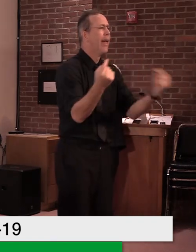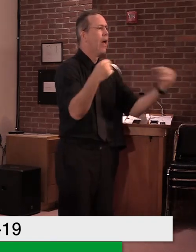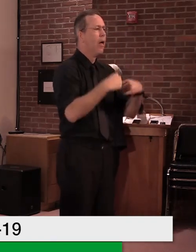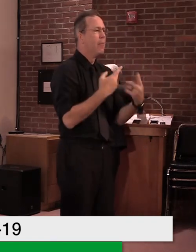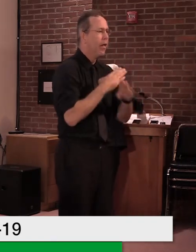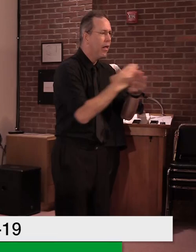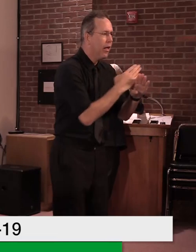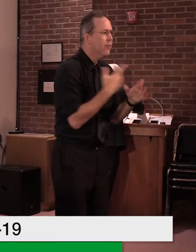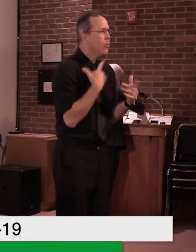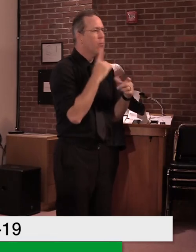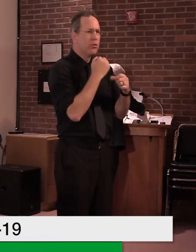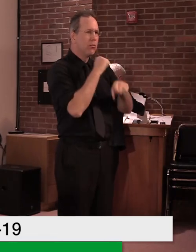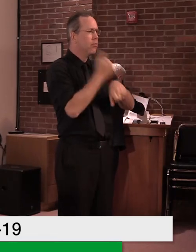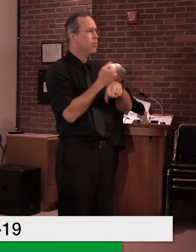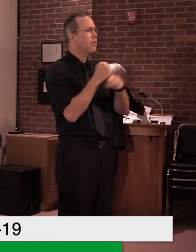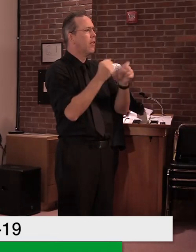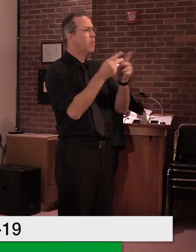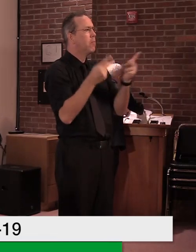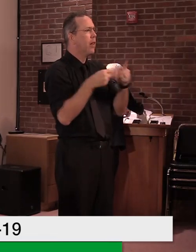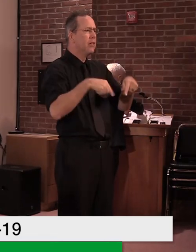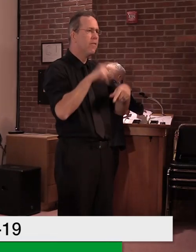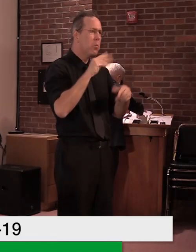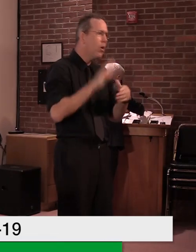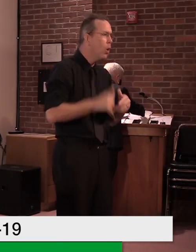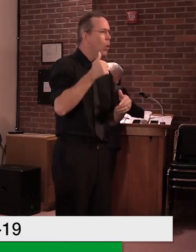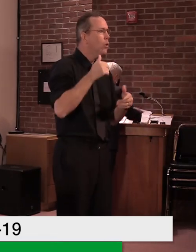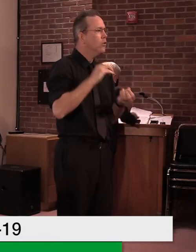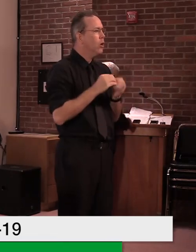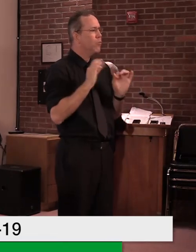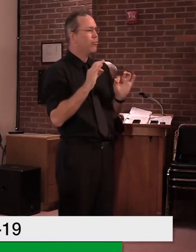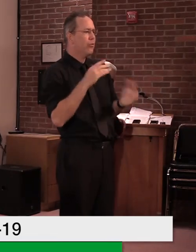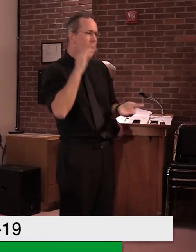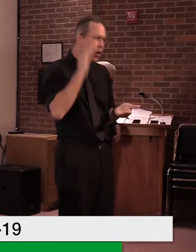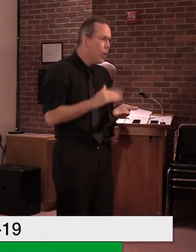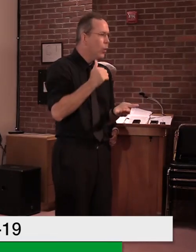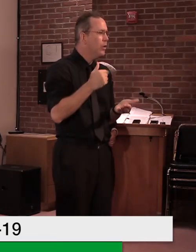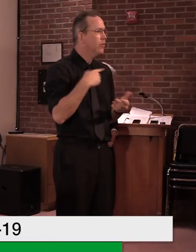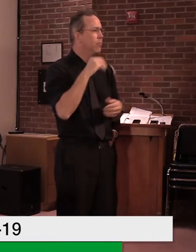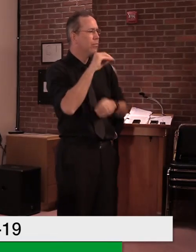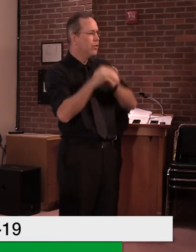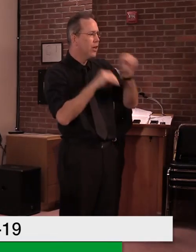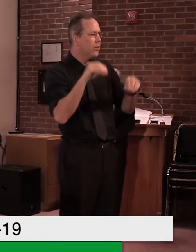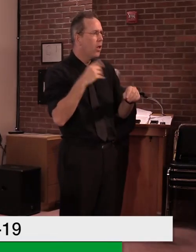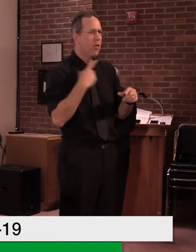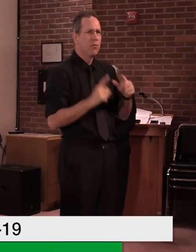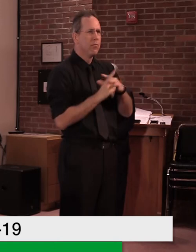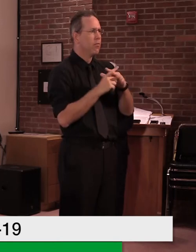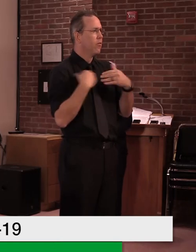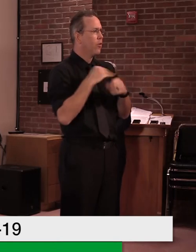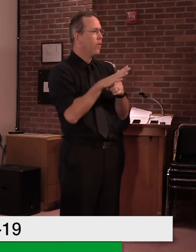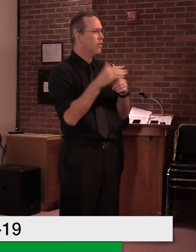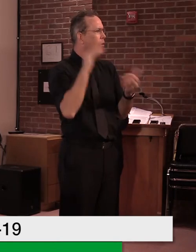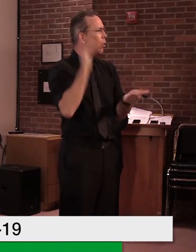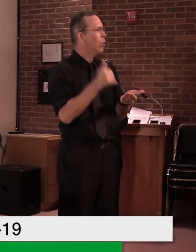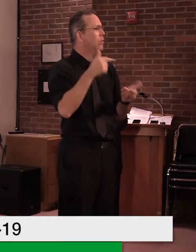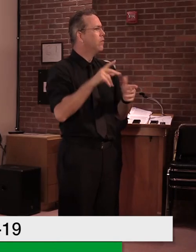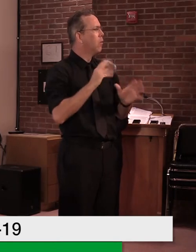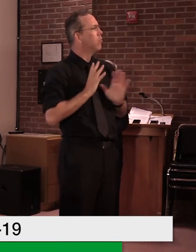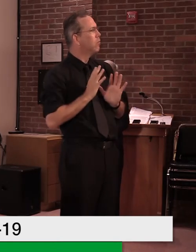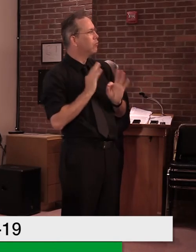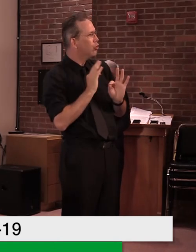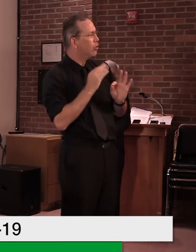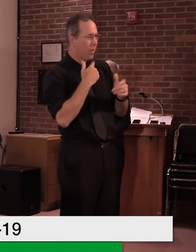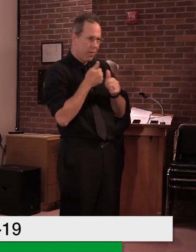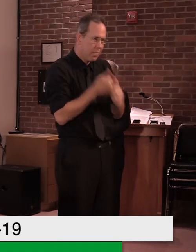cases, the lowest positivity rate in the country. We have so much going for us. And to protect that, I felt it necessary to